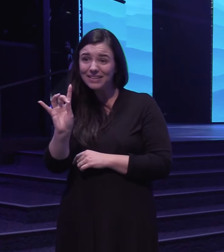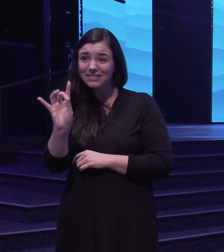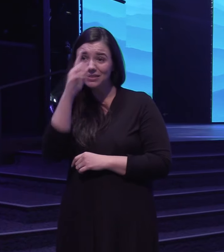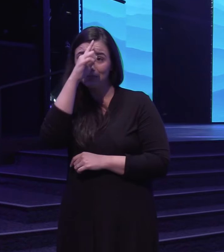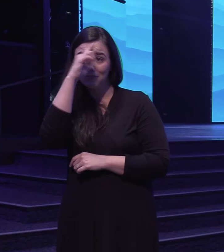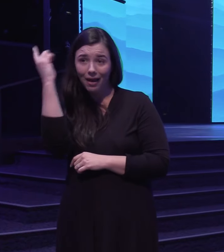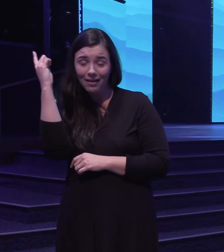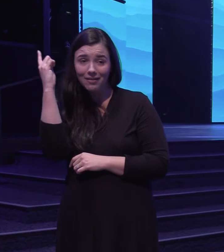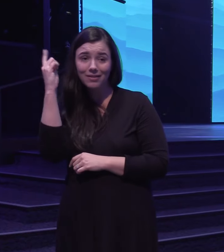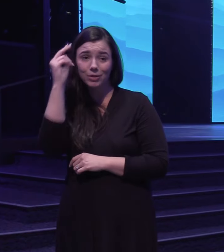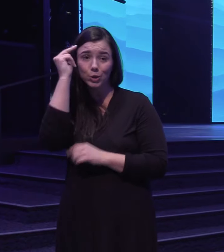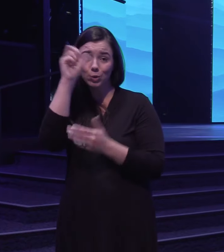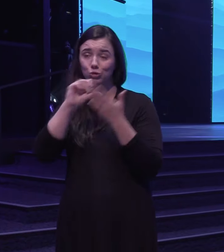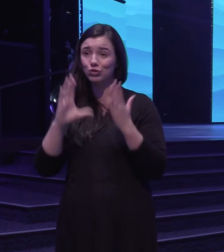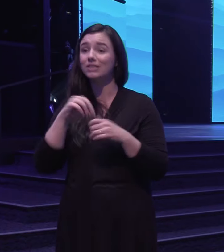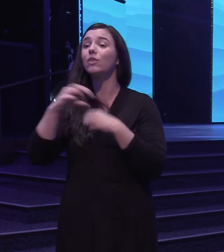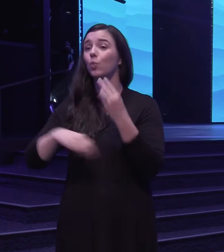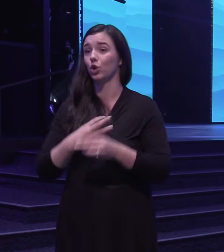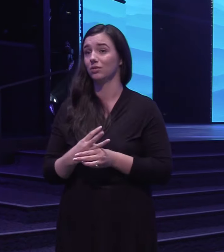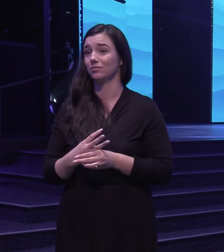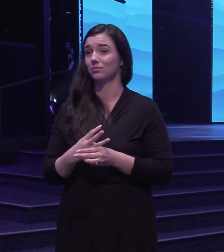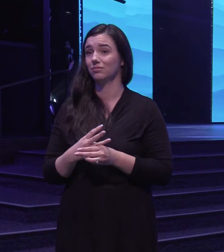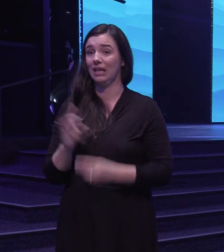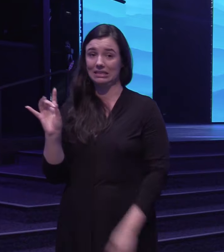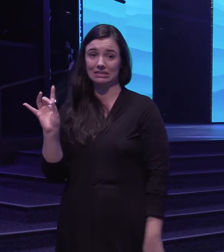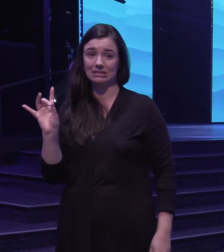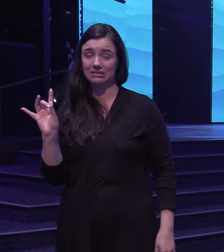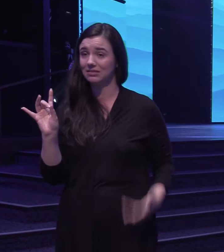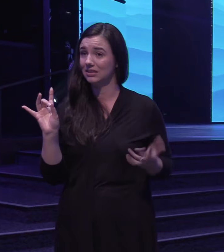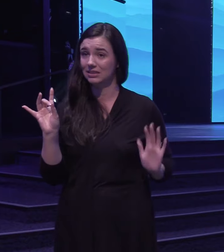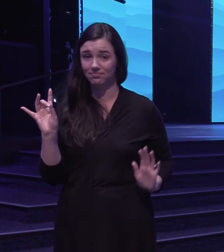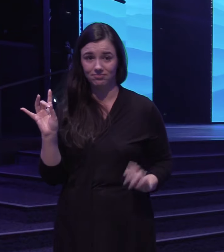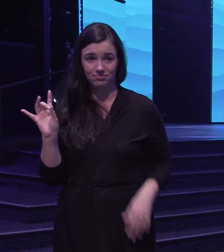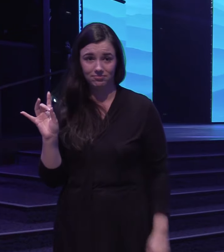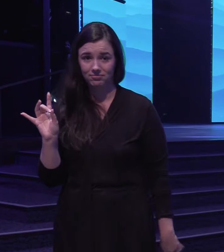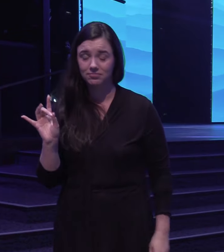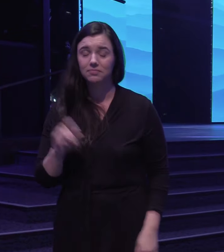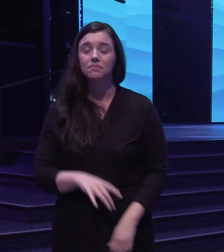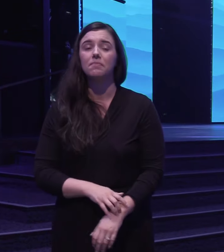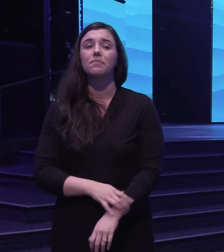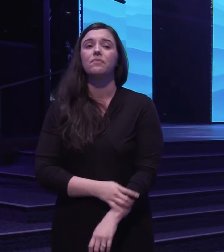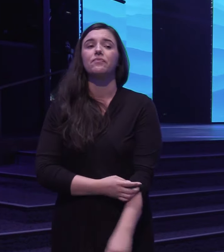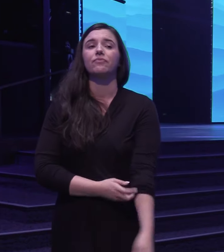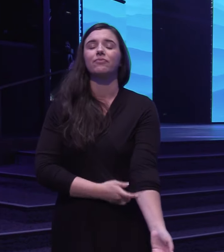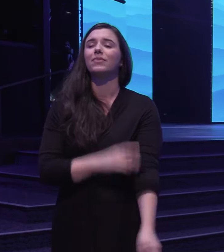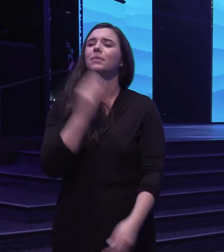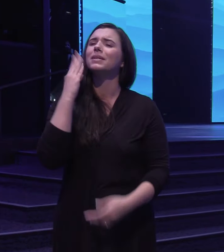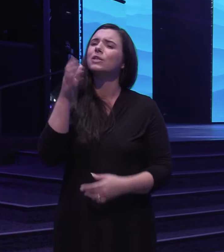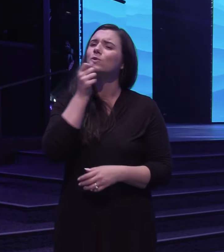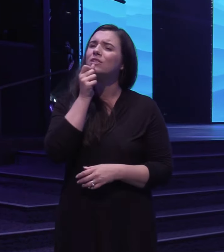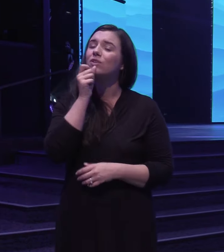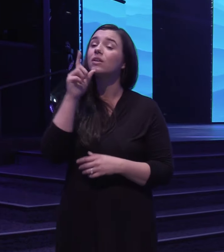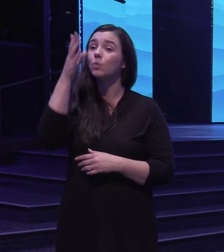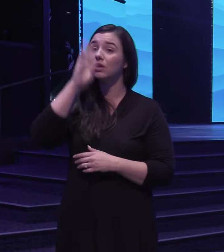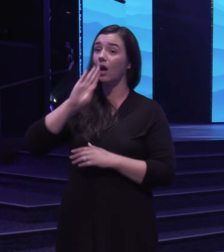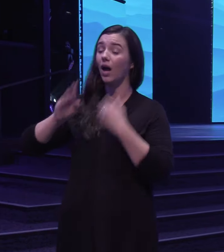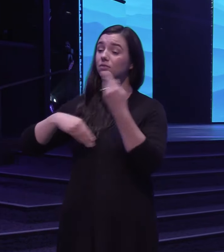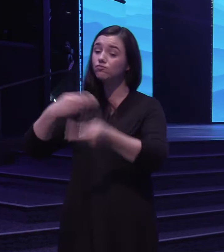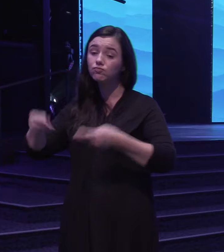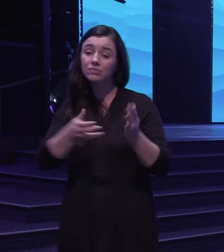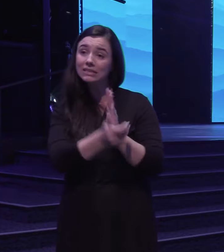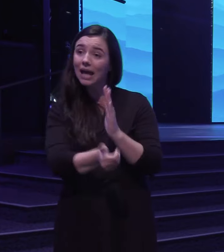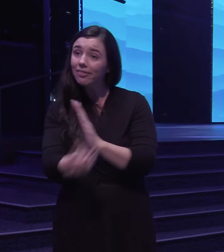black neurosurgeons in the world. But I can tell you a secret. When God distributes talent, he does not do